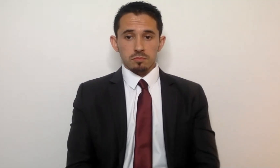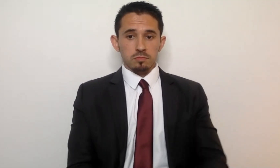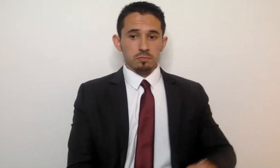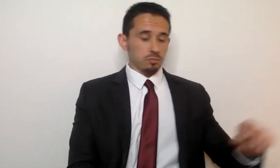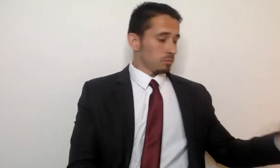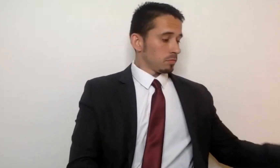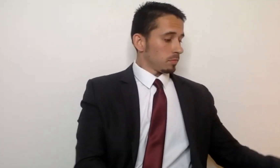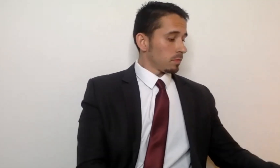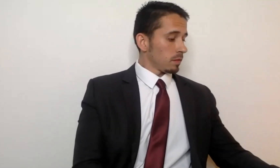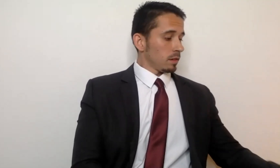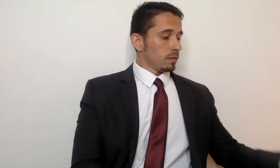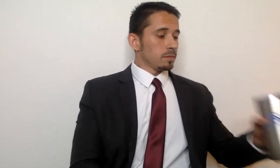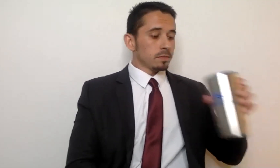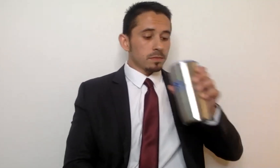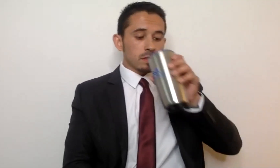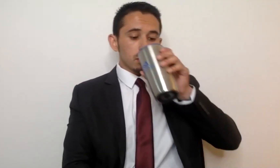through.